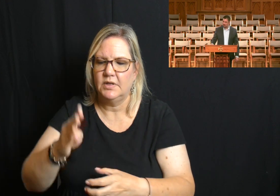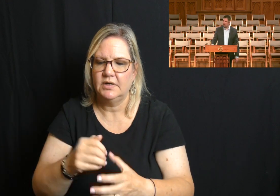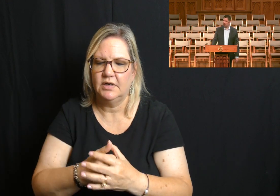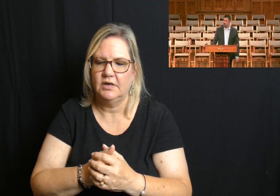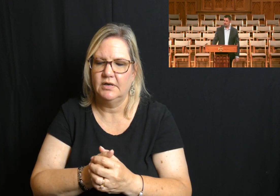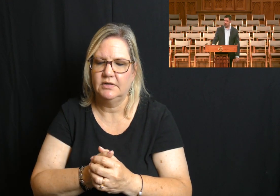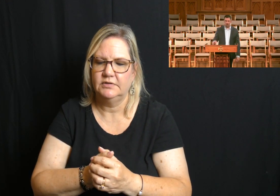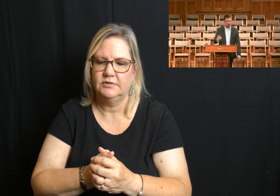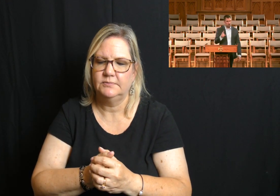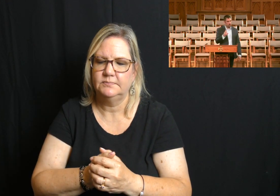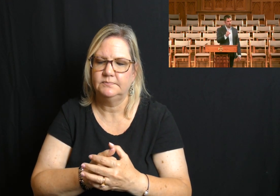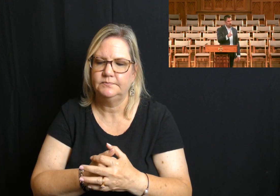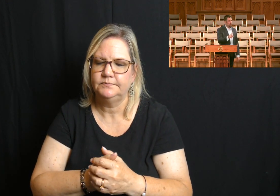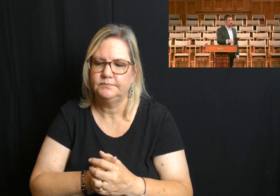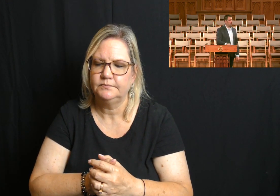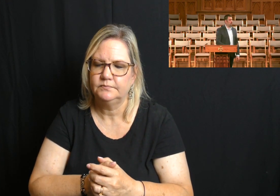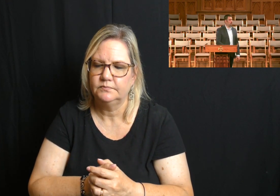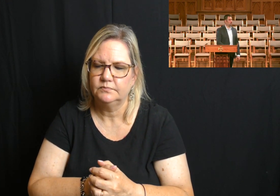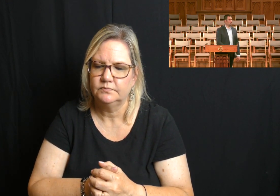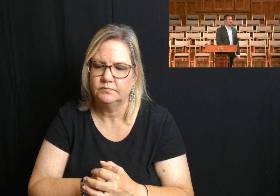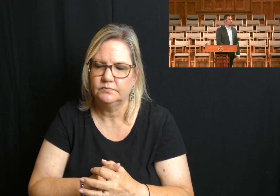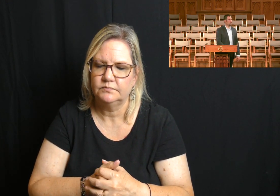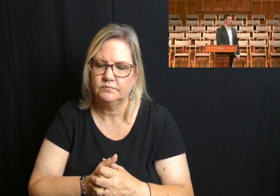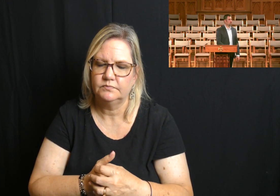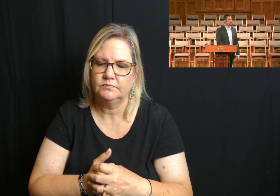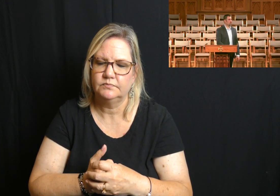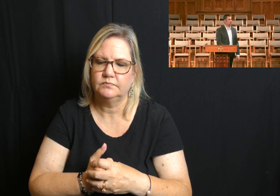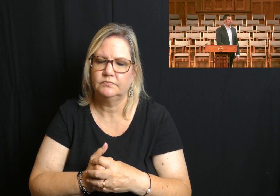our fears while they're gripping our hearts.